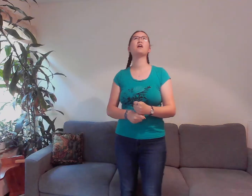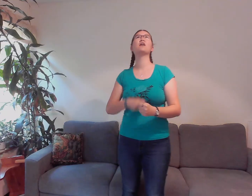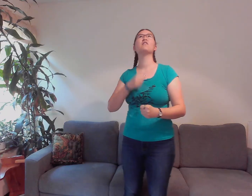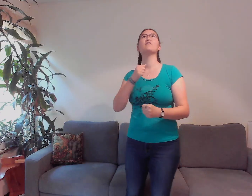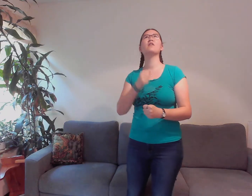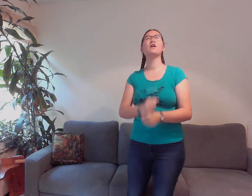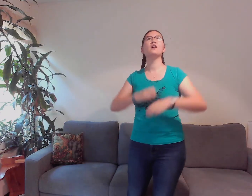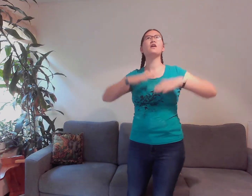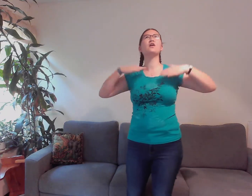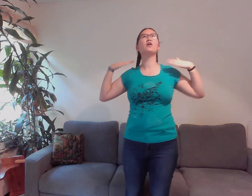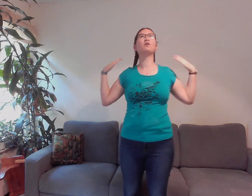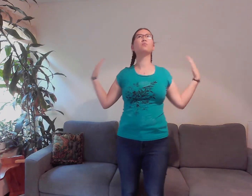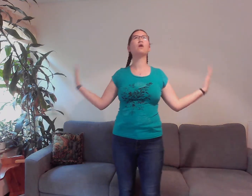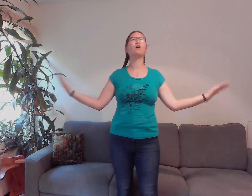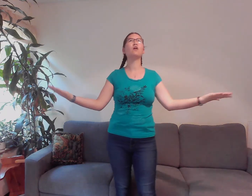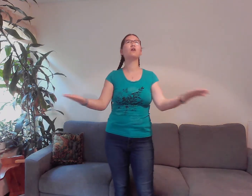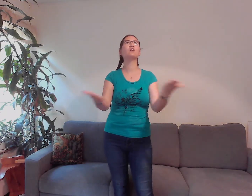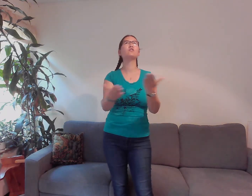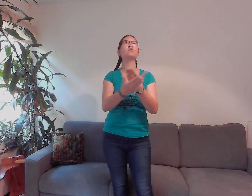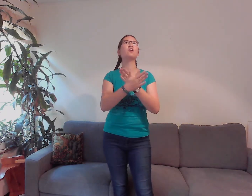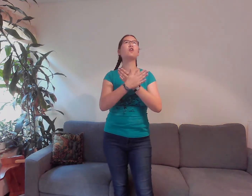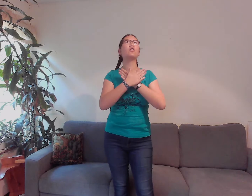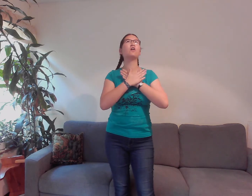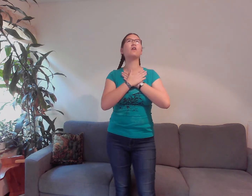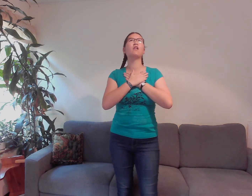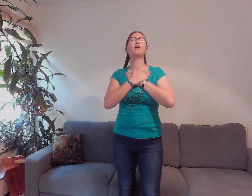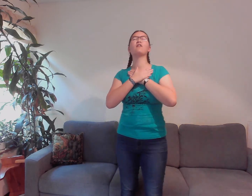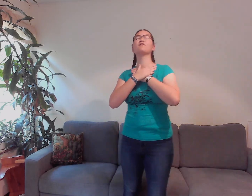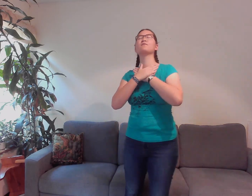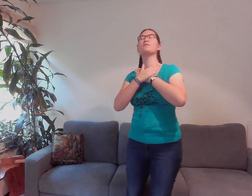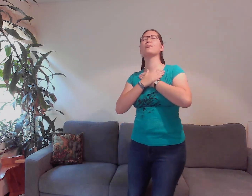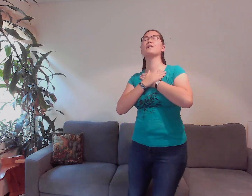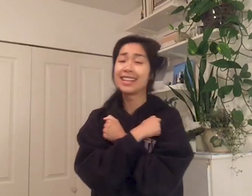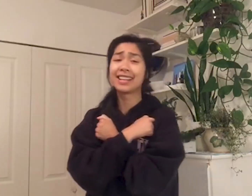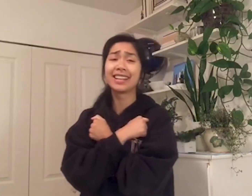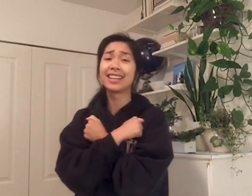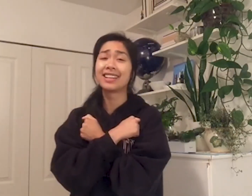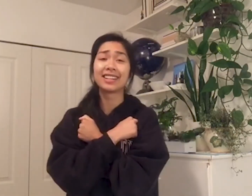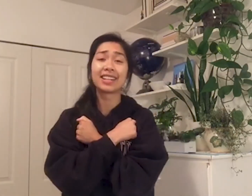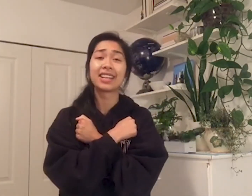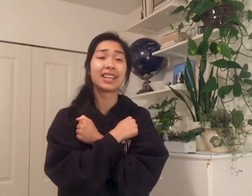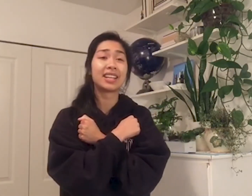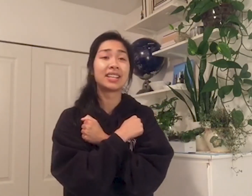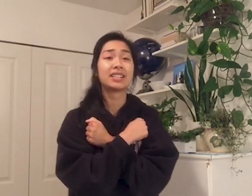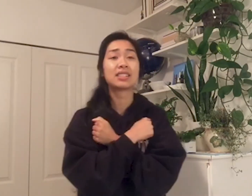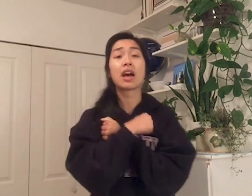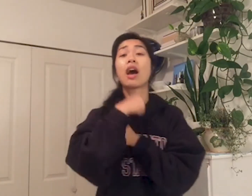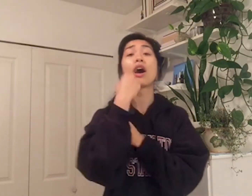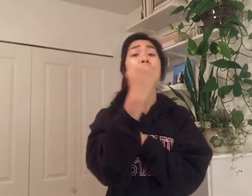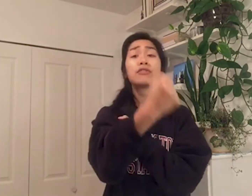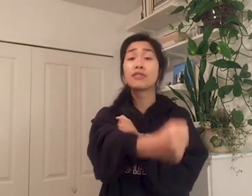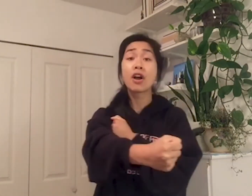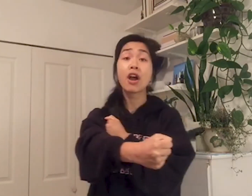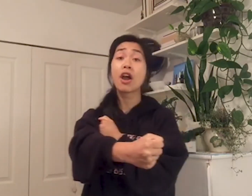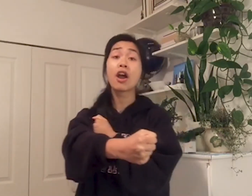life upon your love It is a firm